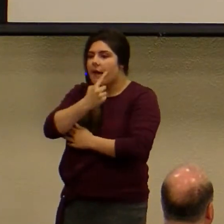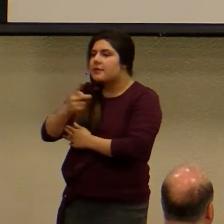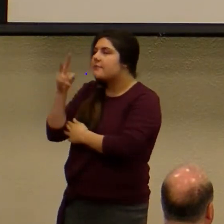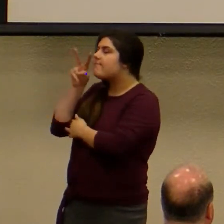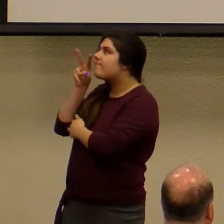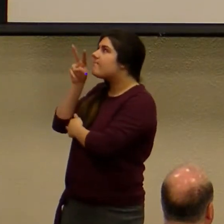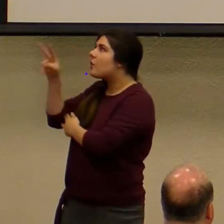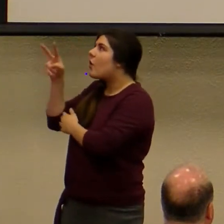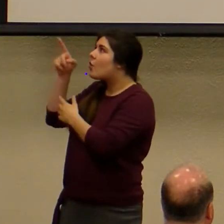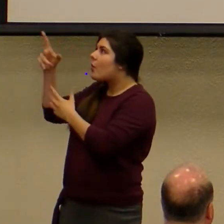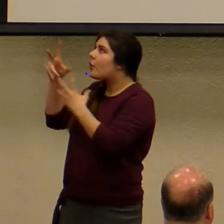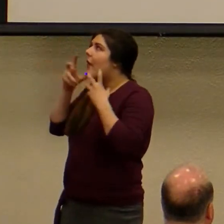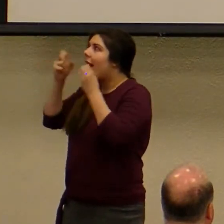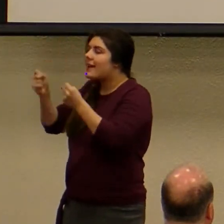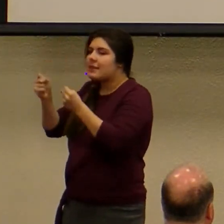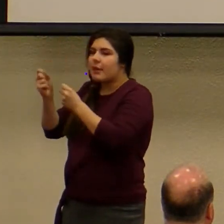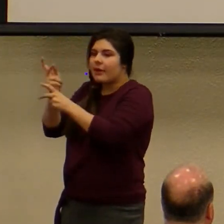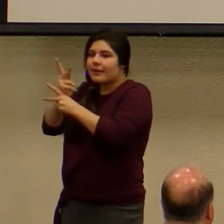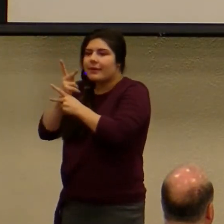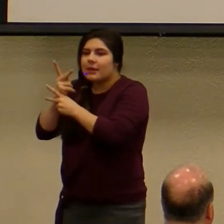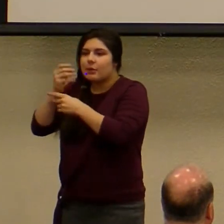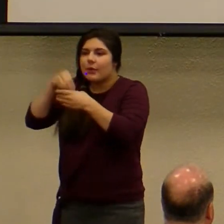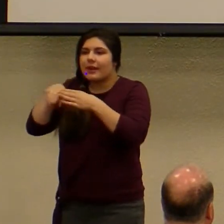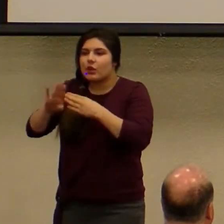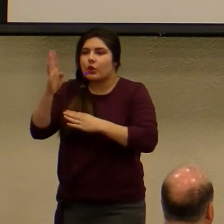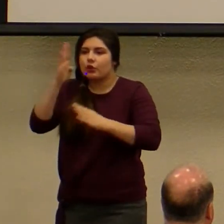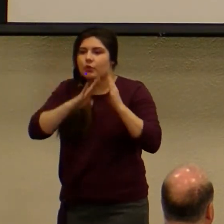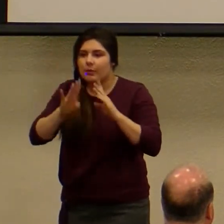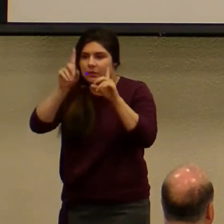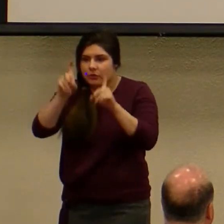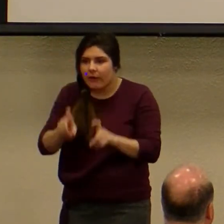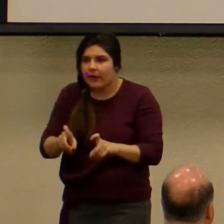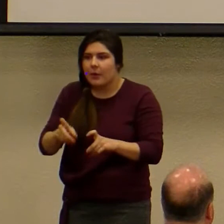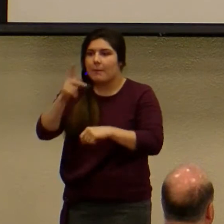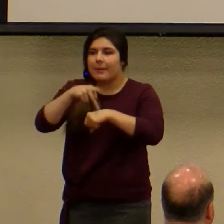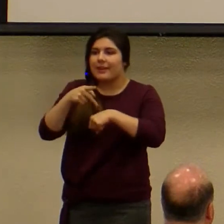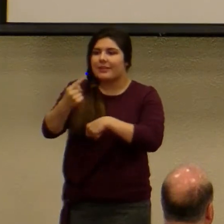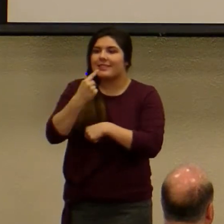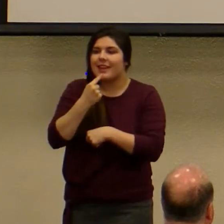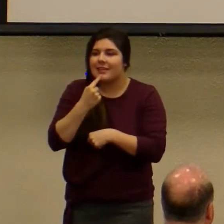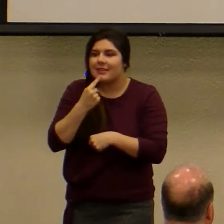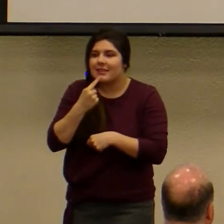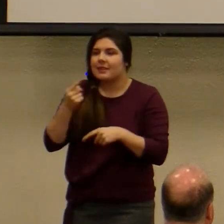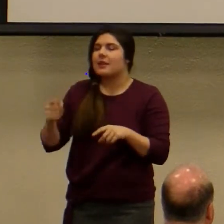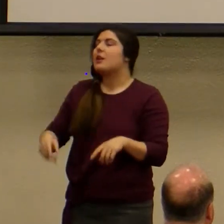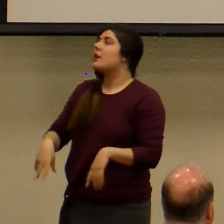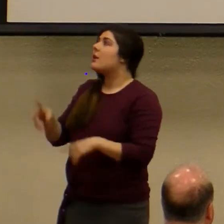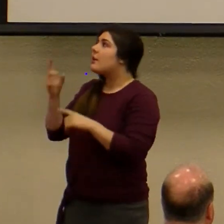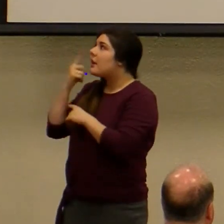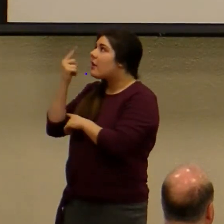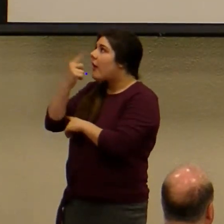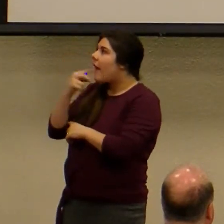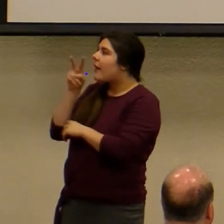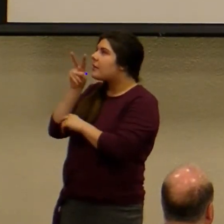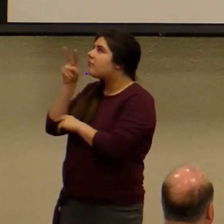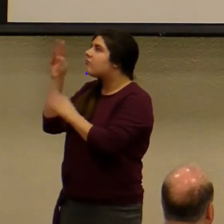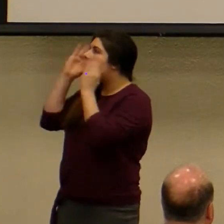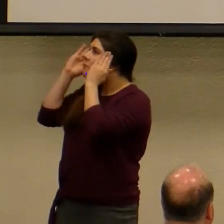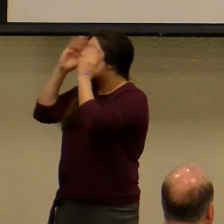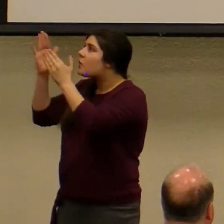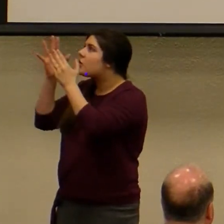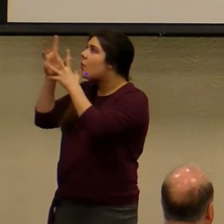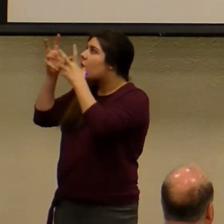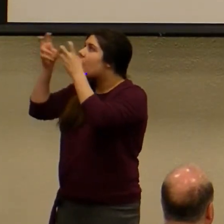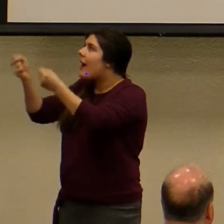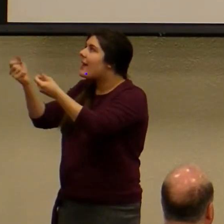who's got the power to keep you in your trouble. Peter says, keep your eyes on the one who's got the power